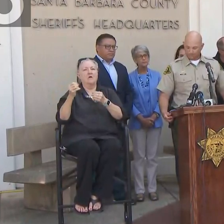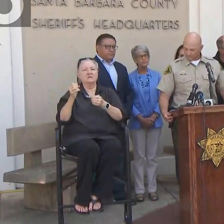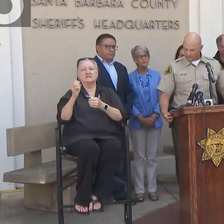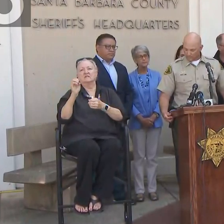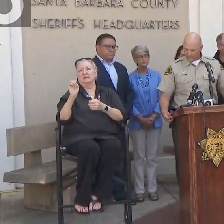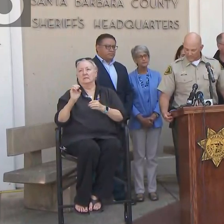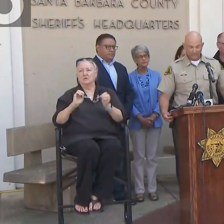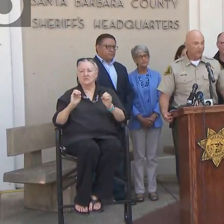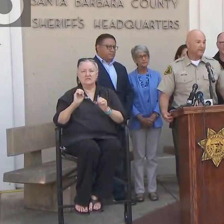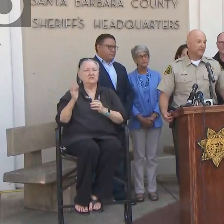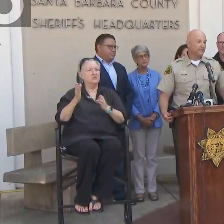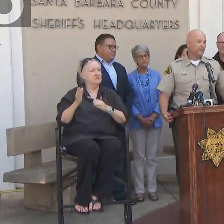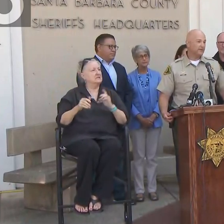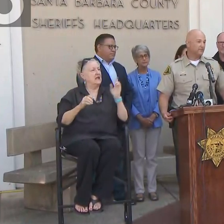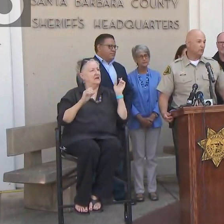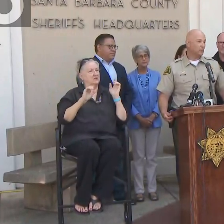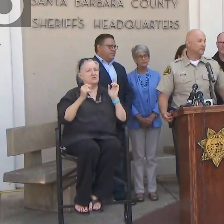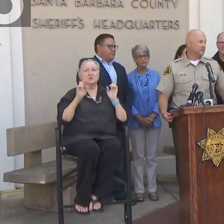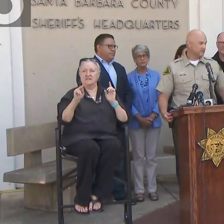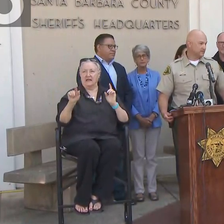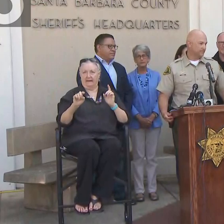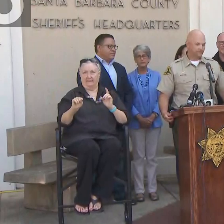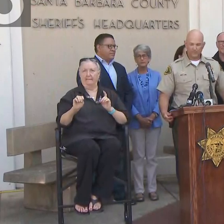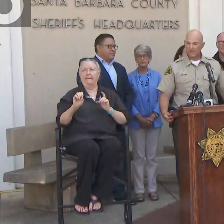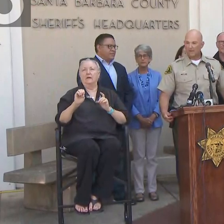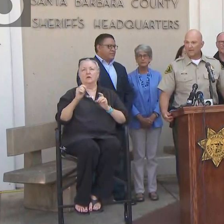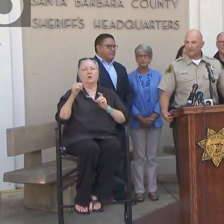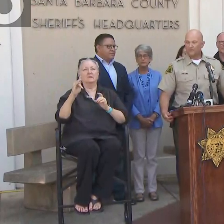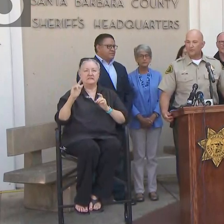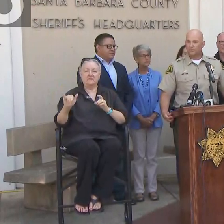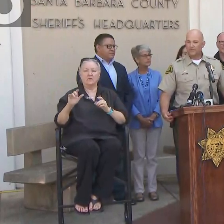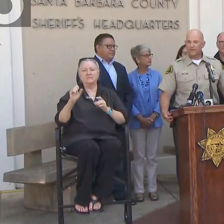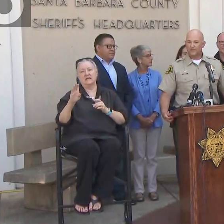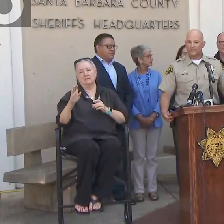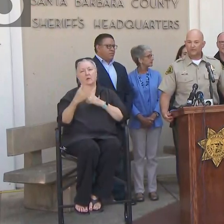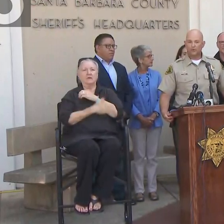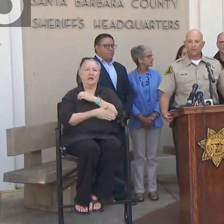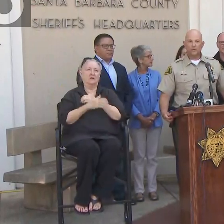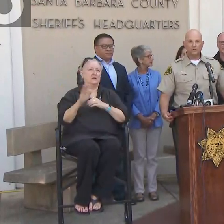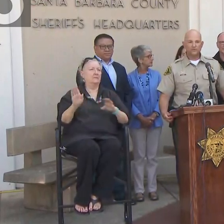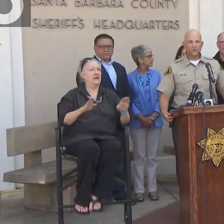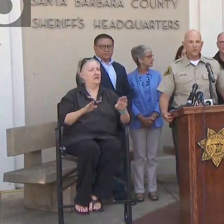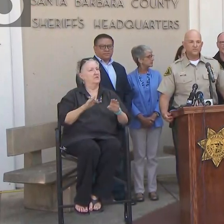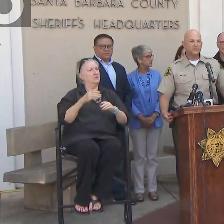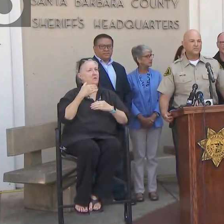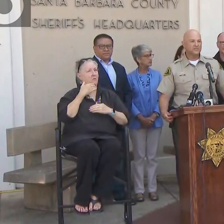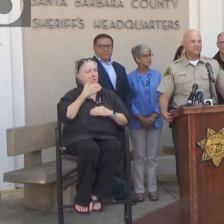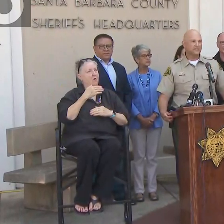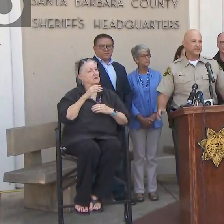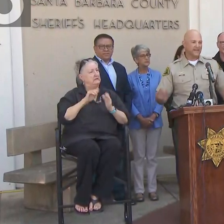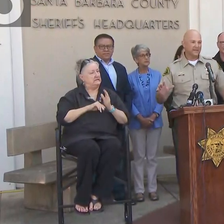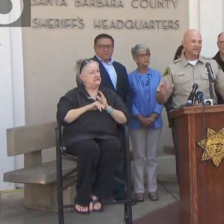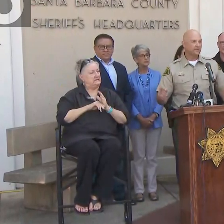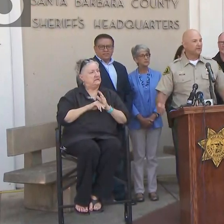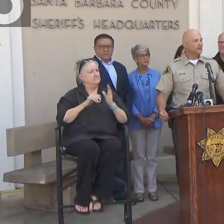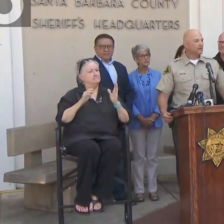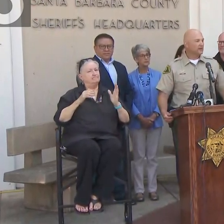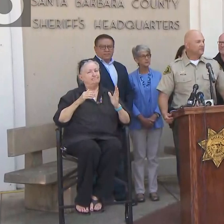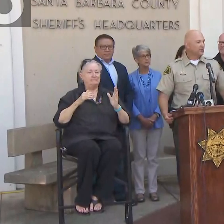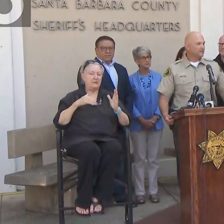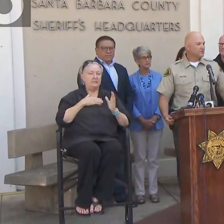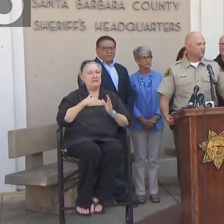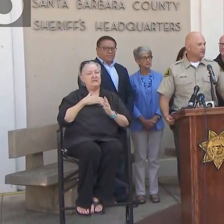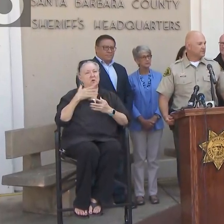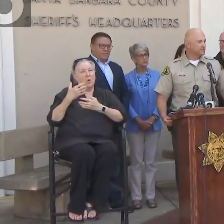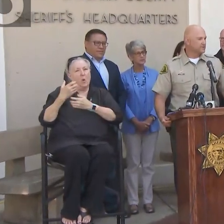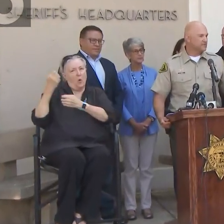from Santa Barbara County Behavioral Wellness. If you could hold all of your questions until the end of